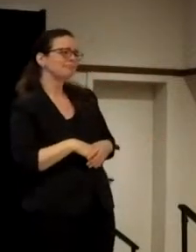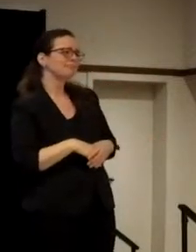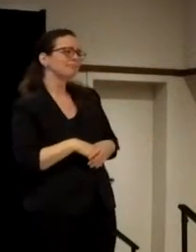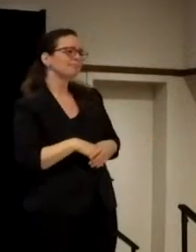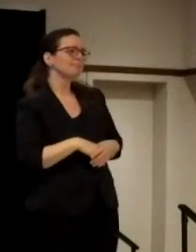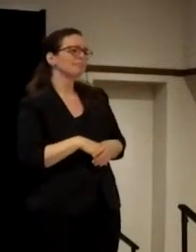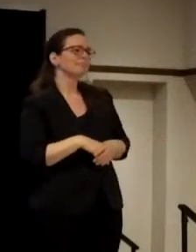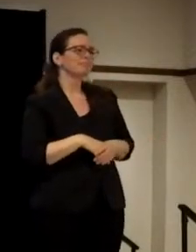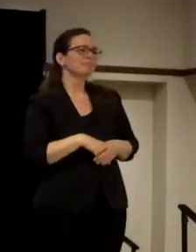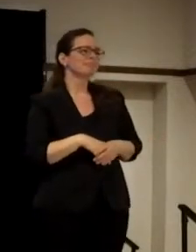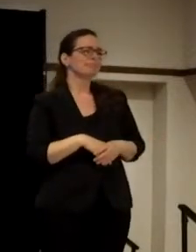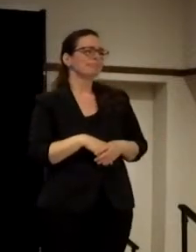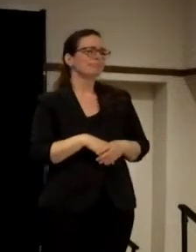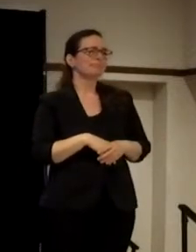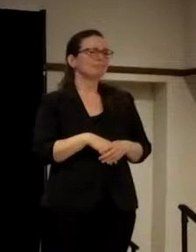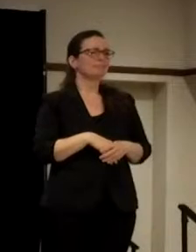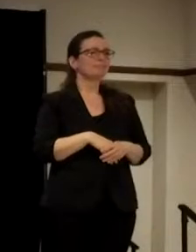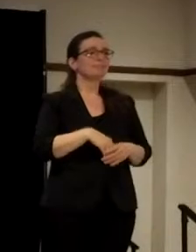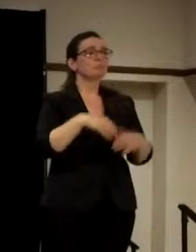basically helping to administer this.